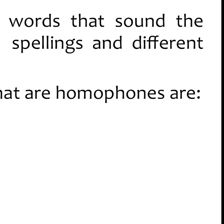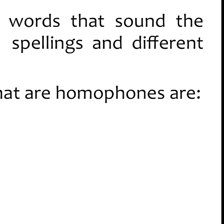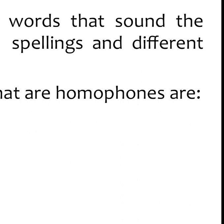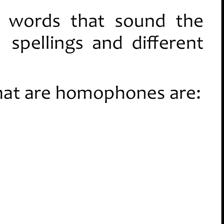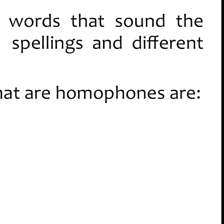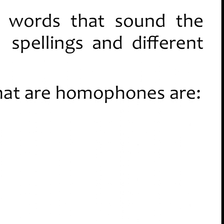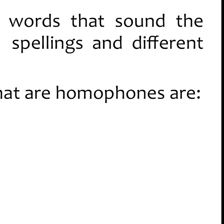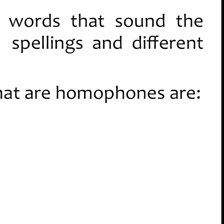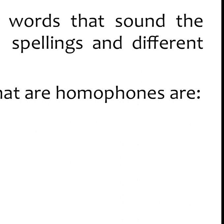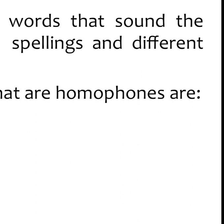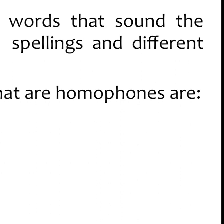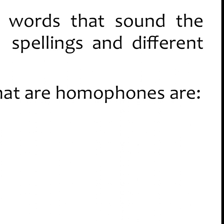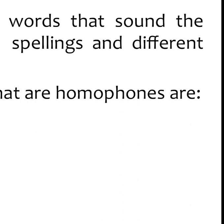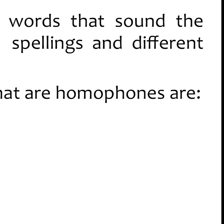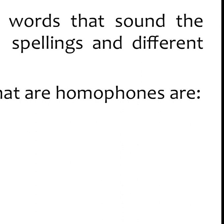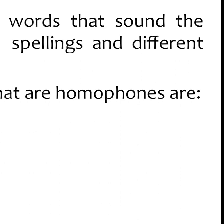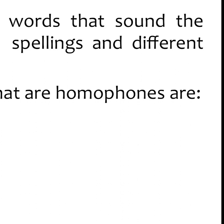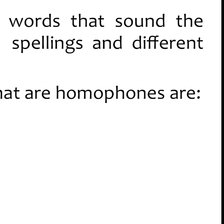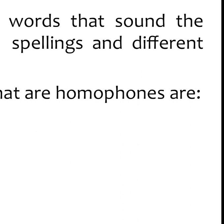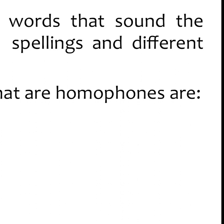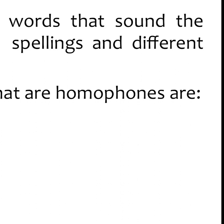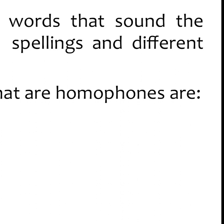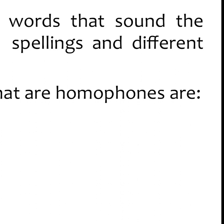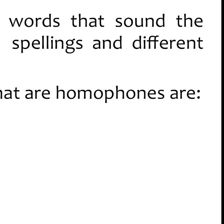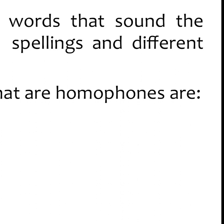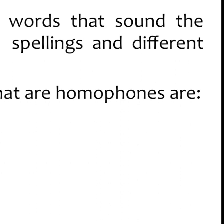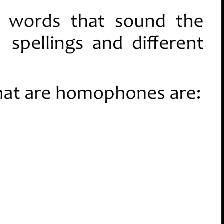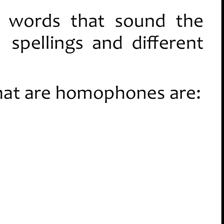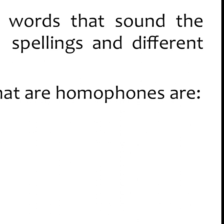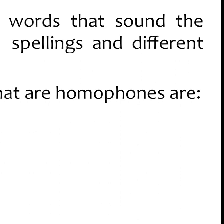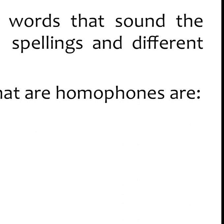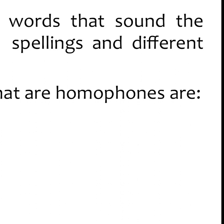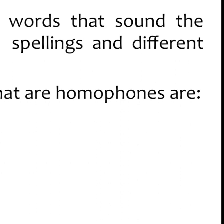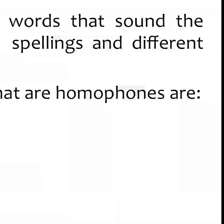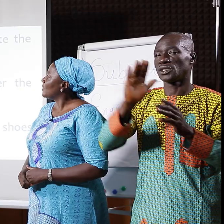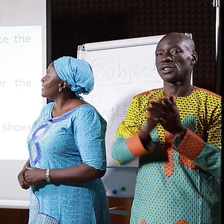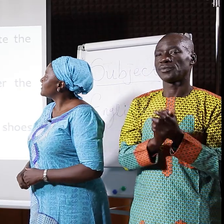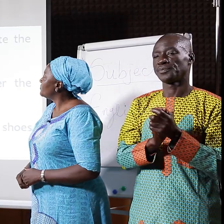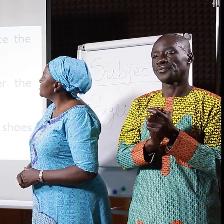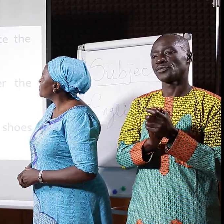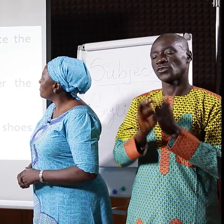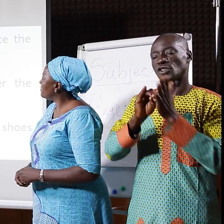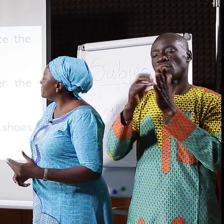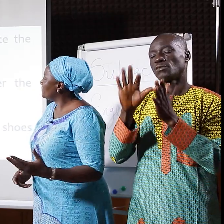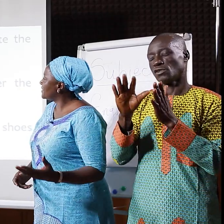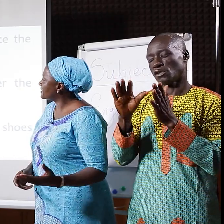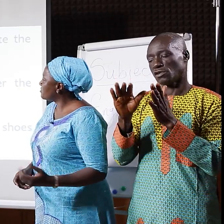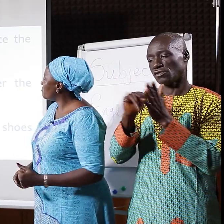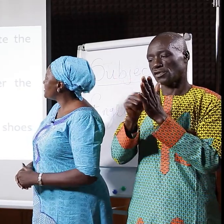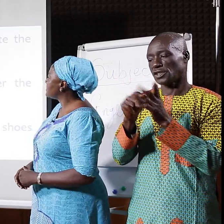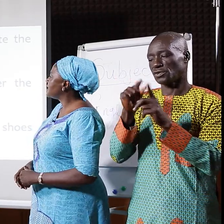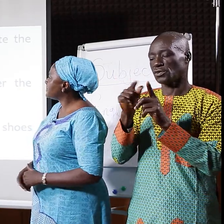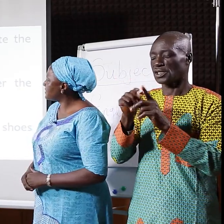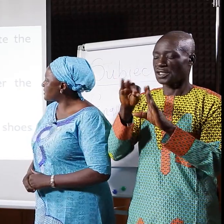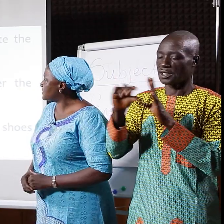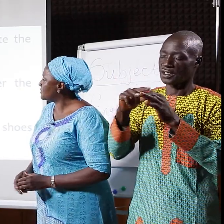have allowed and allowed, arms and arms. We have air and air. Examples of this kind of